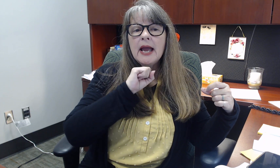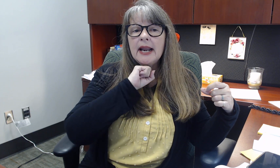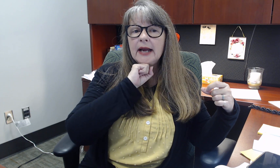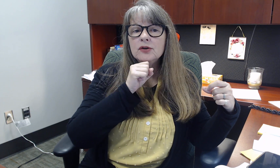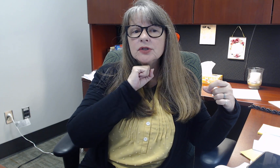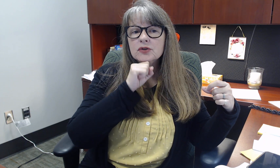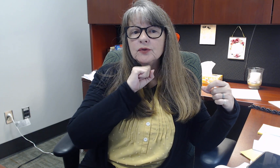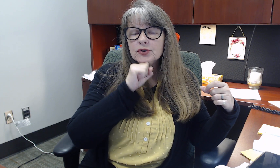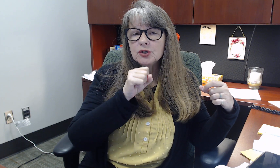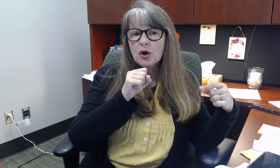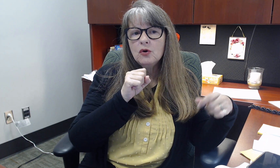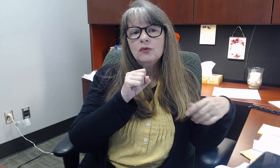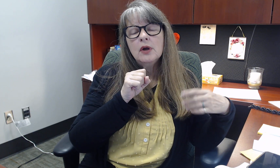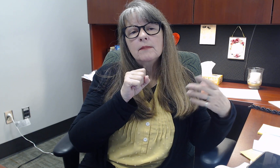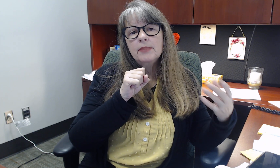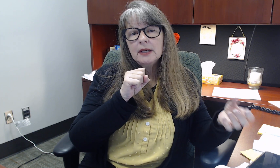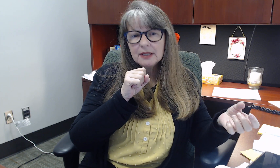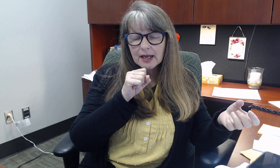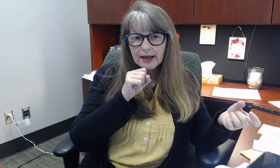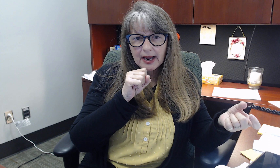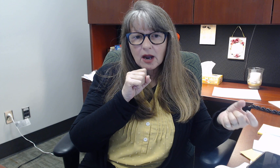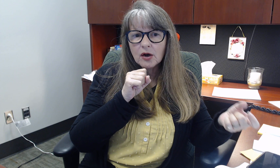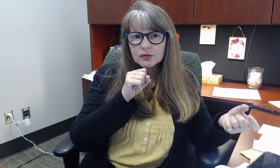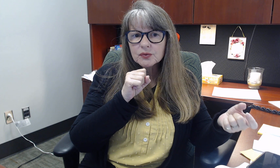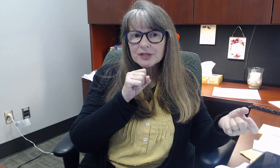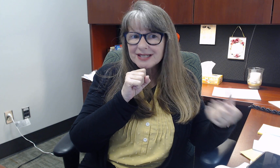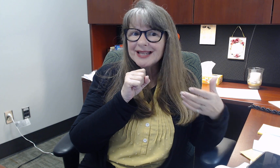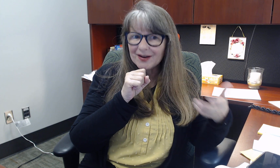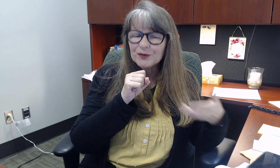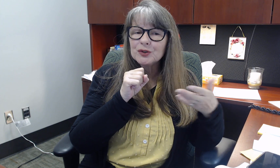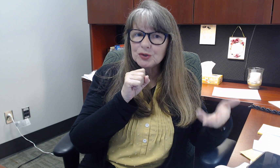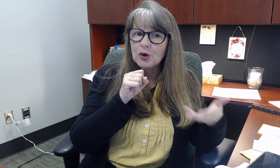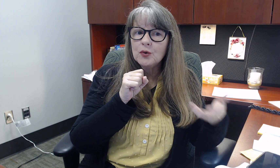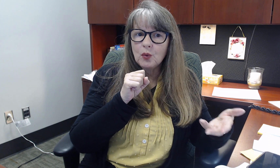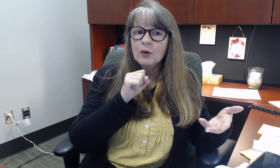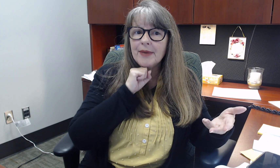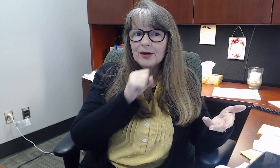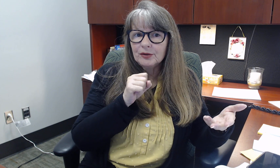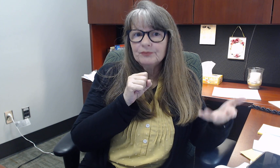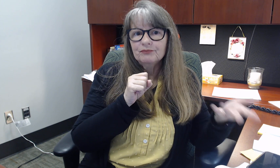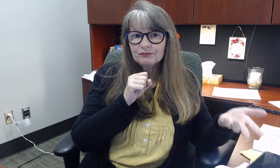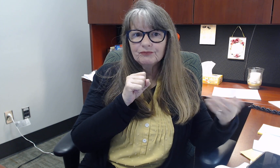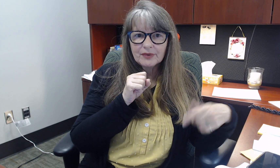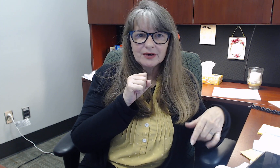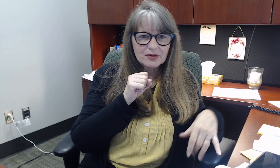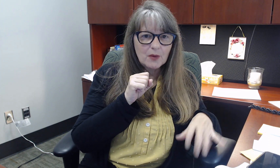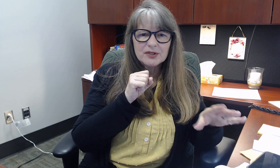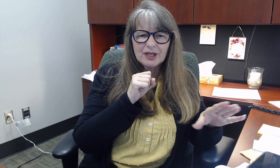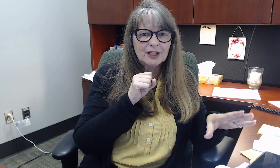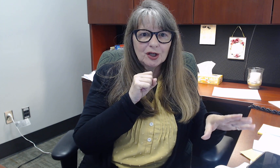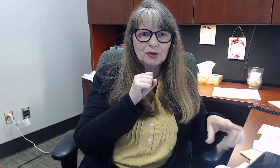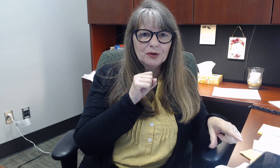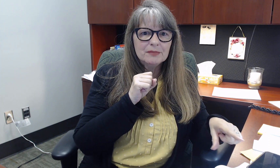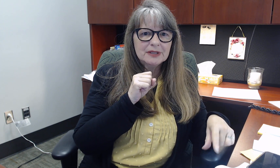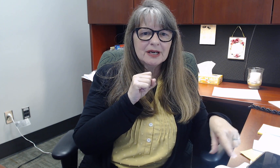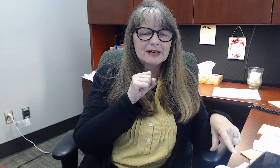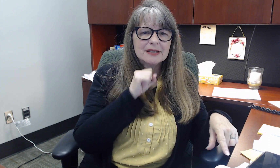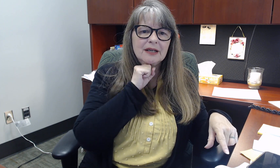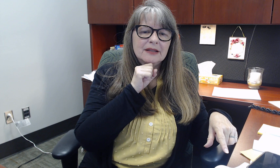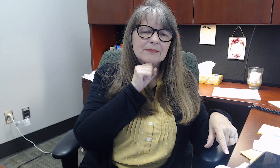I use this for stone, but I also see that for stone or metal. So I wasn't going to include it, but then I decided that maybe